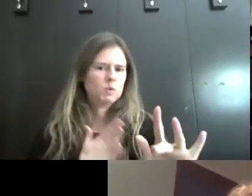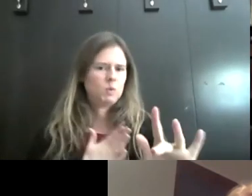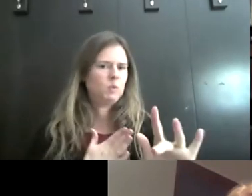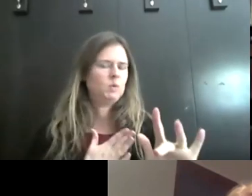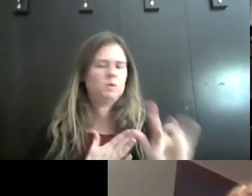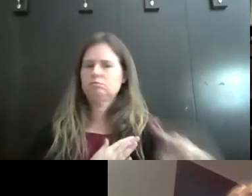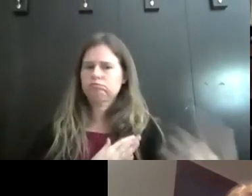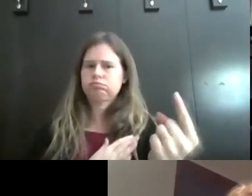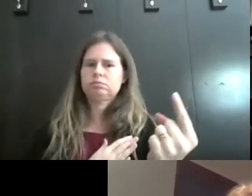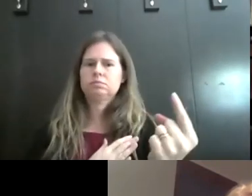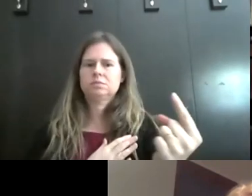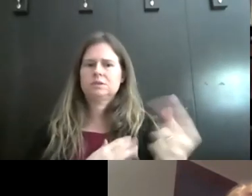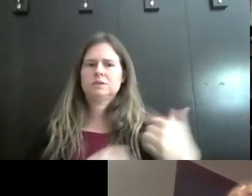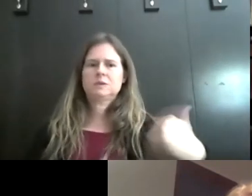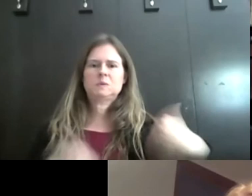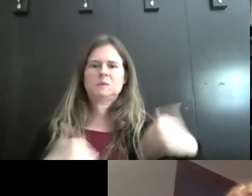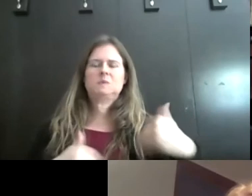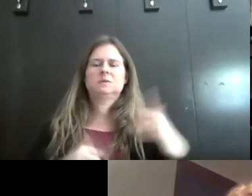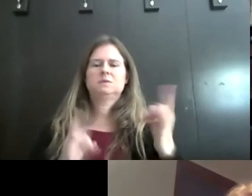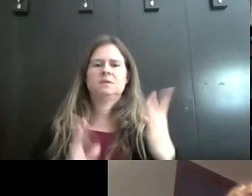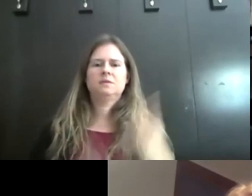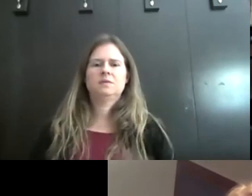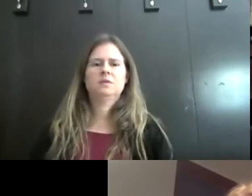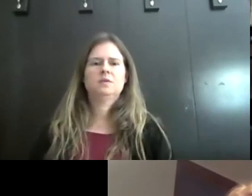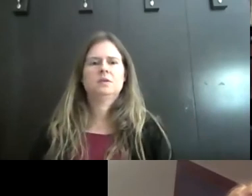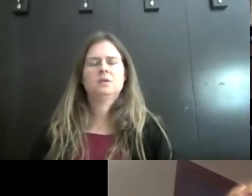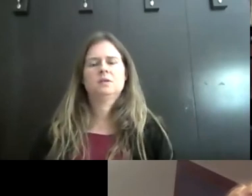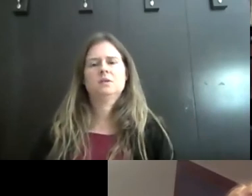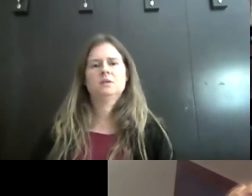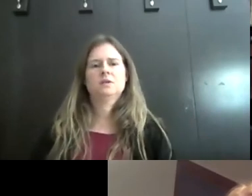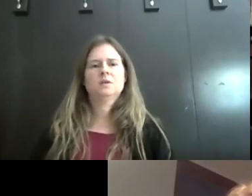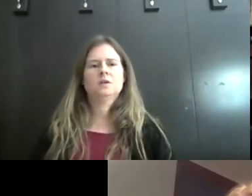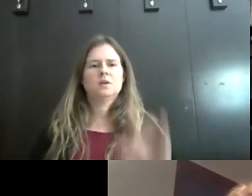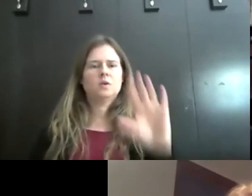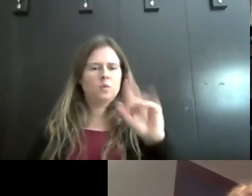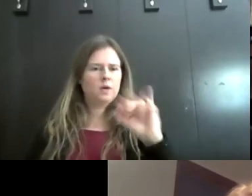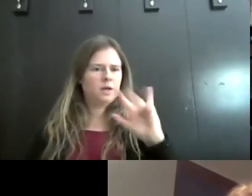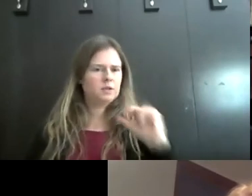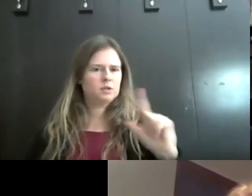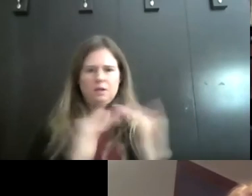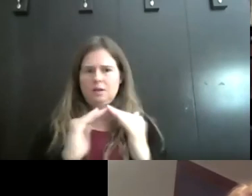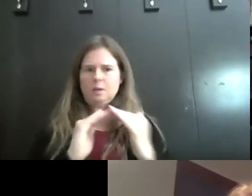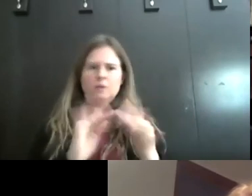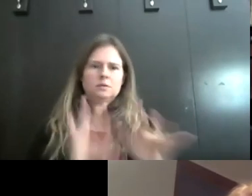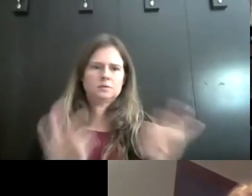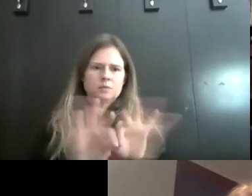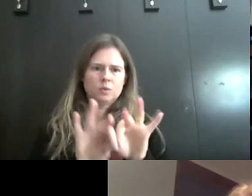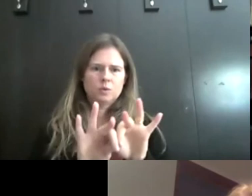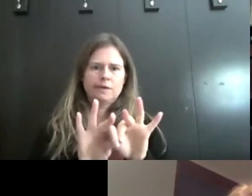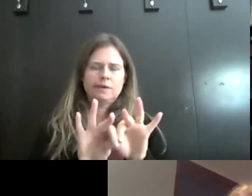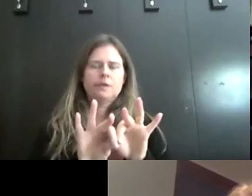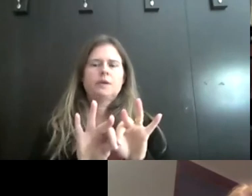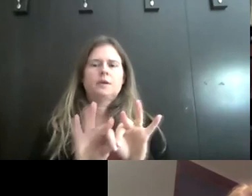then you need to get your head out of the sand and understand, racial equality. You need to go in the dictionary and read that